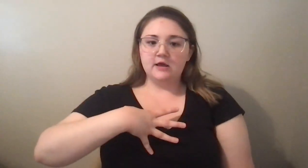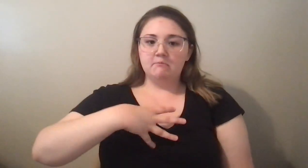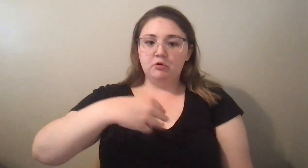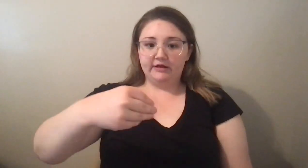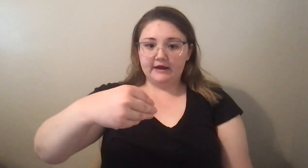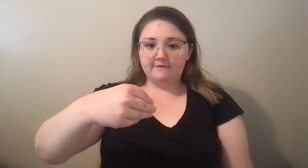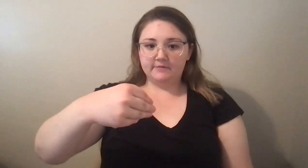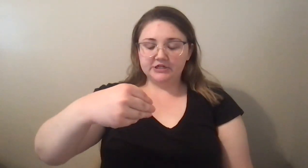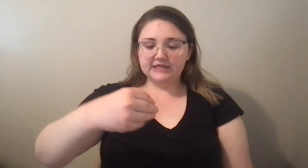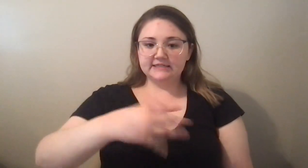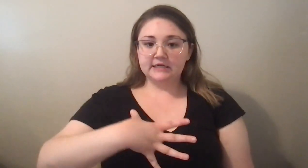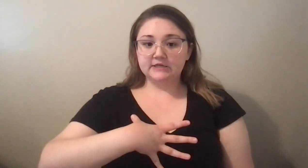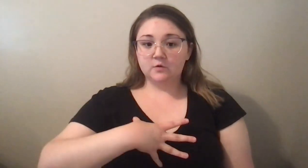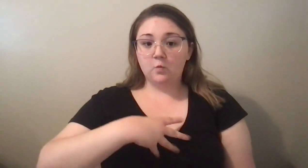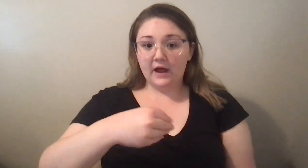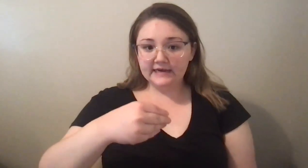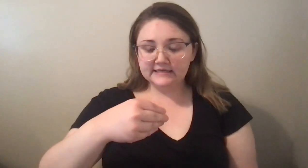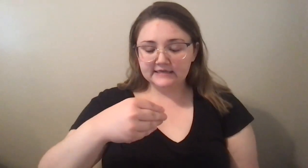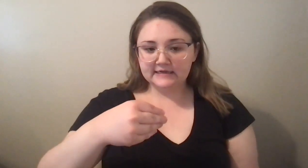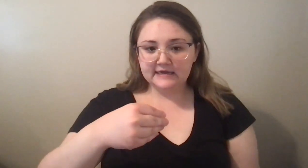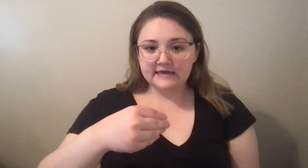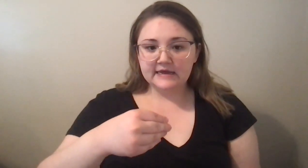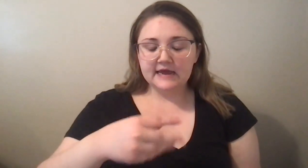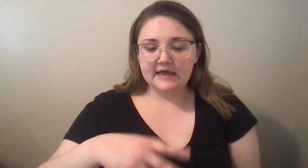inward, pulling it out from your chest. So white.